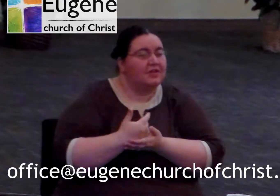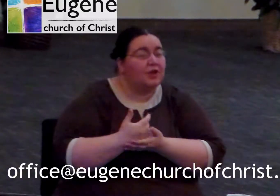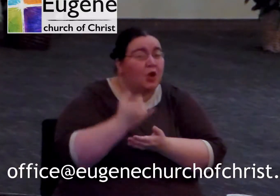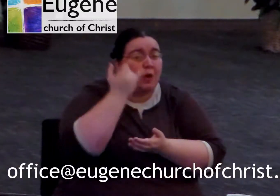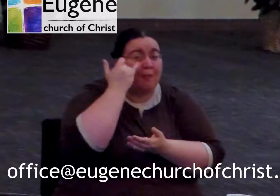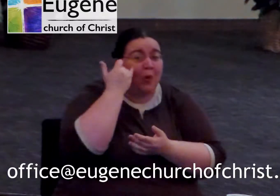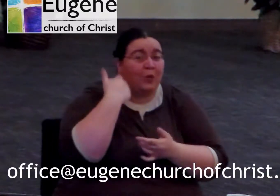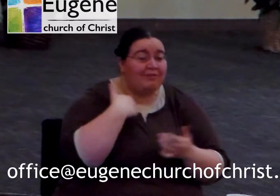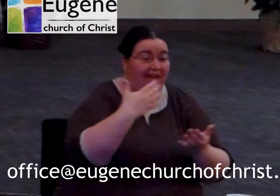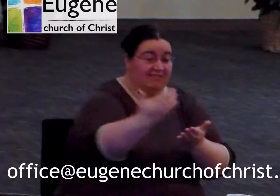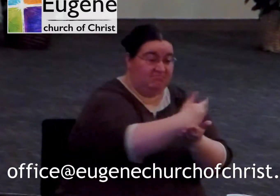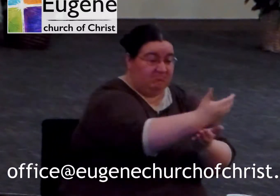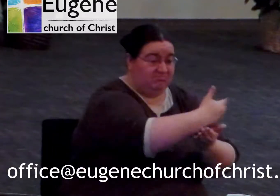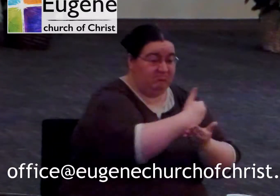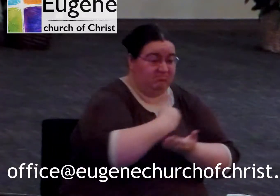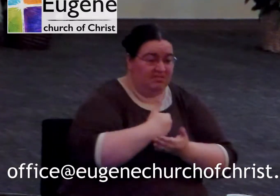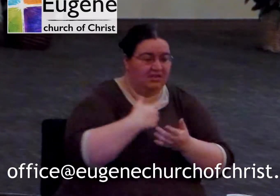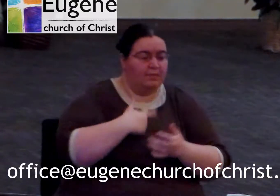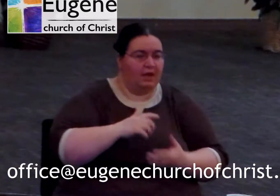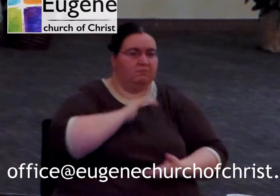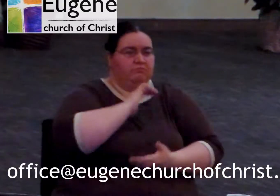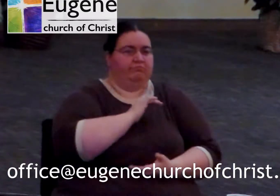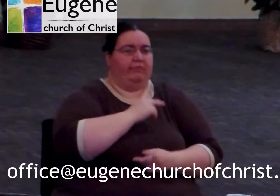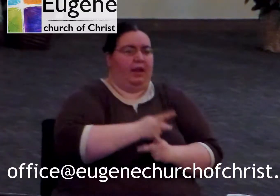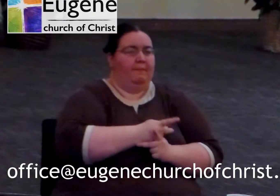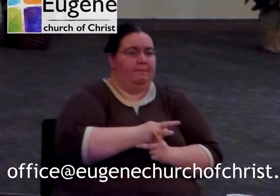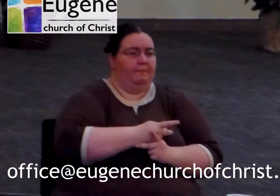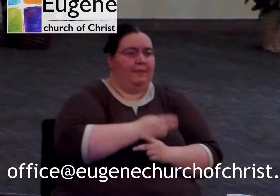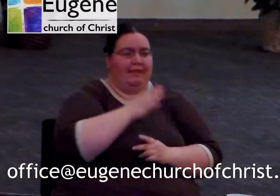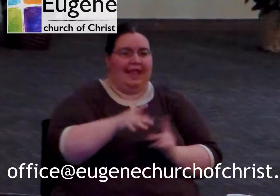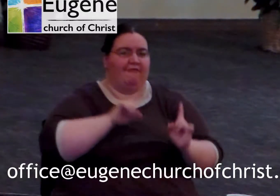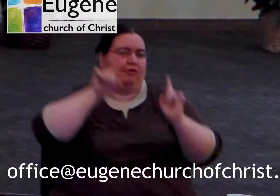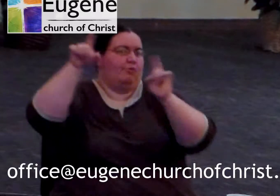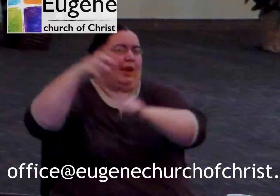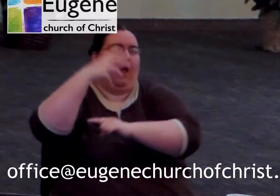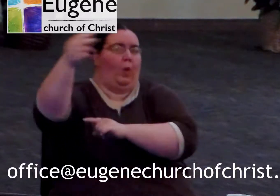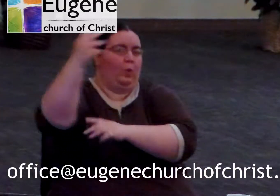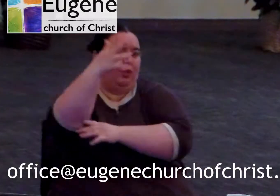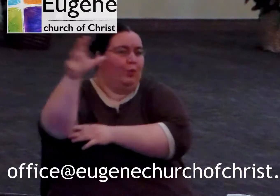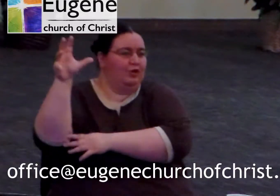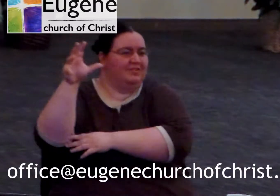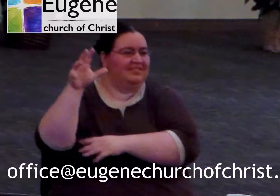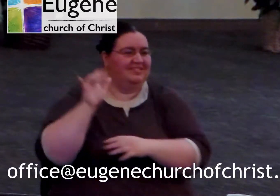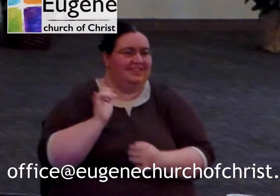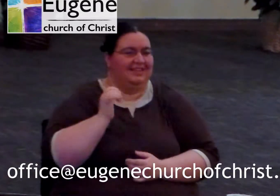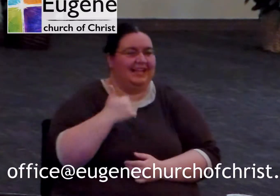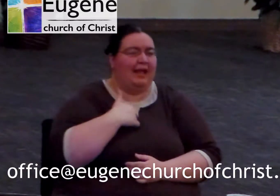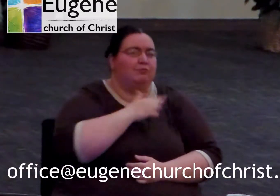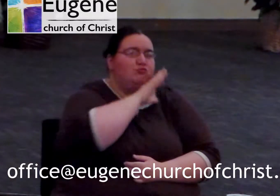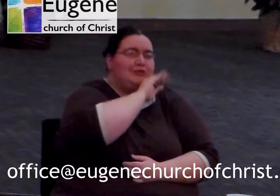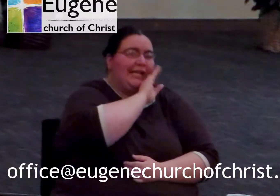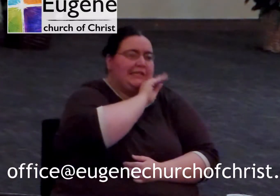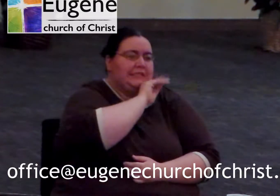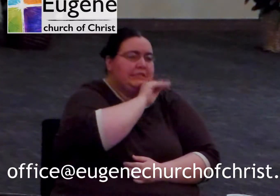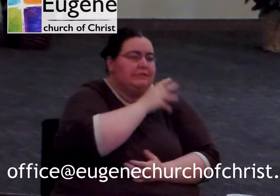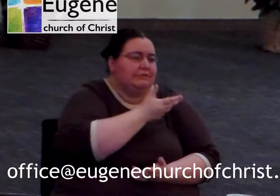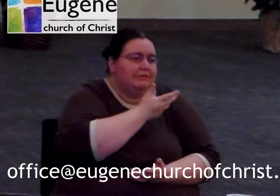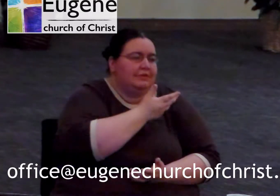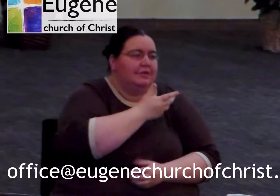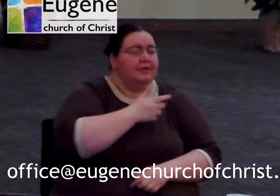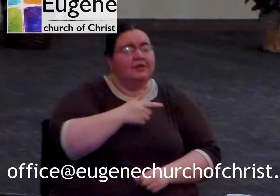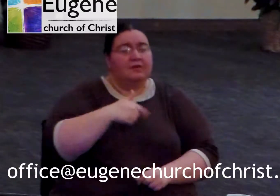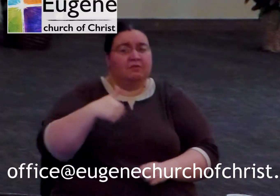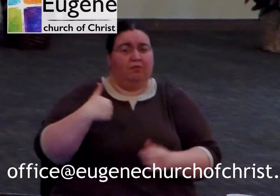that I had just because people were doing it and it was the cool thing to do. And I realized as I was going through my list that it was a list